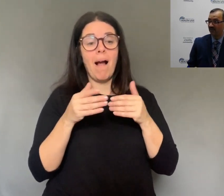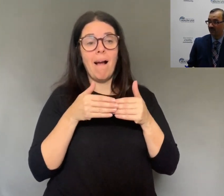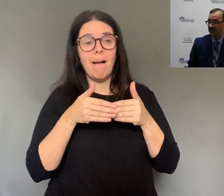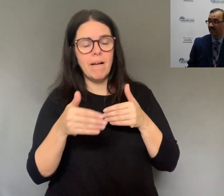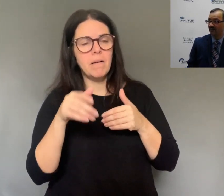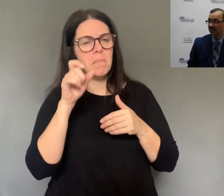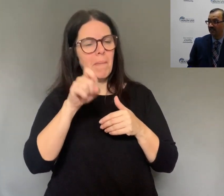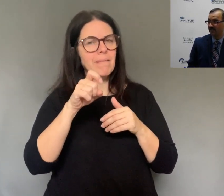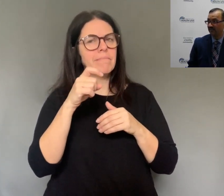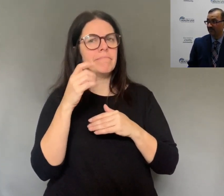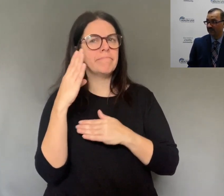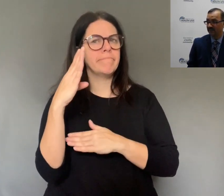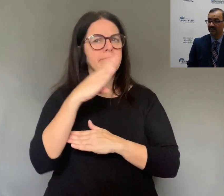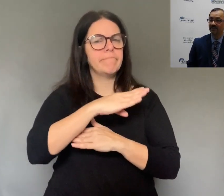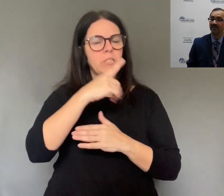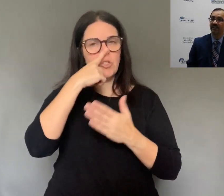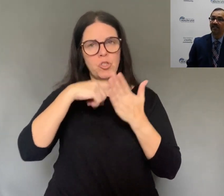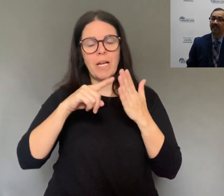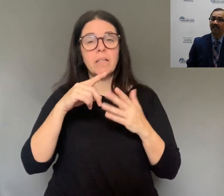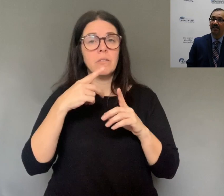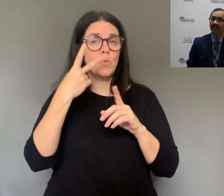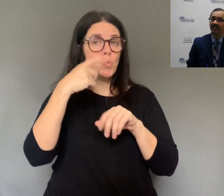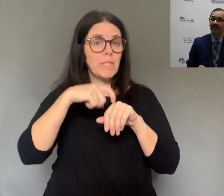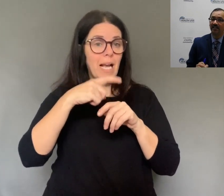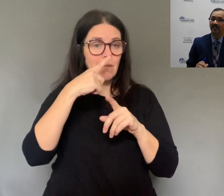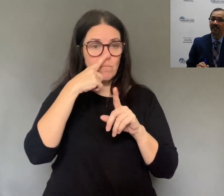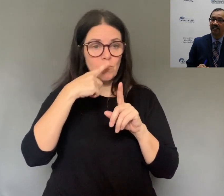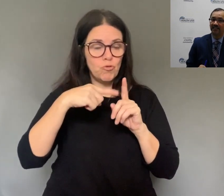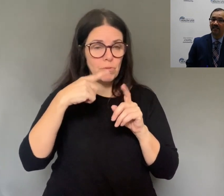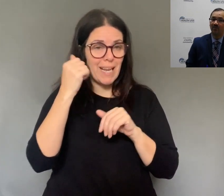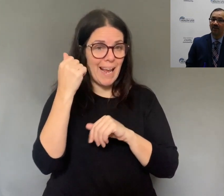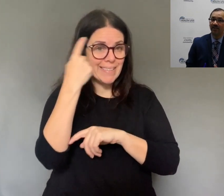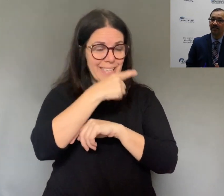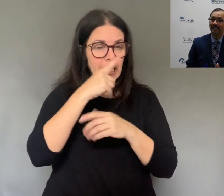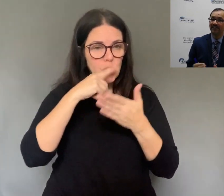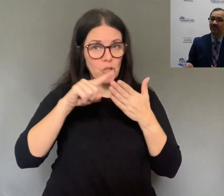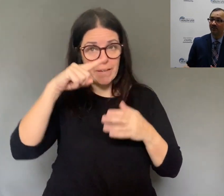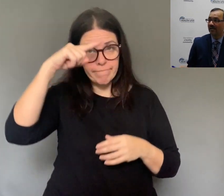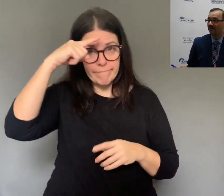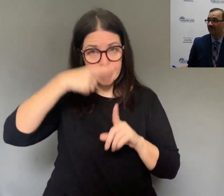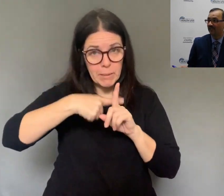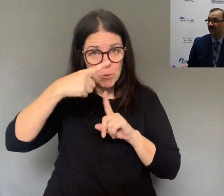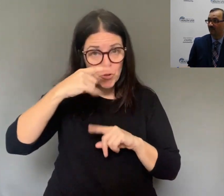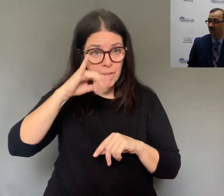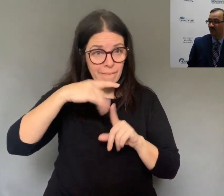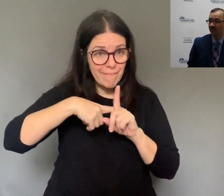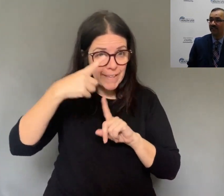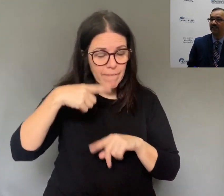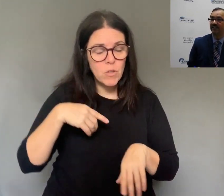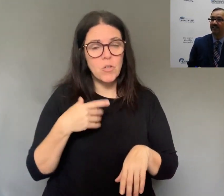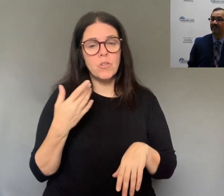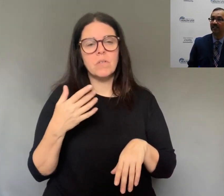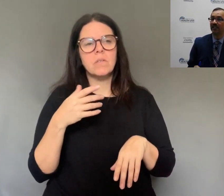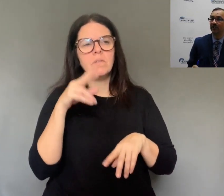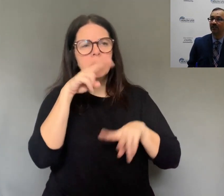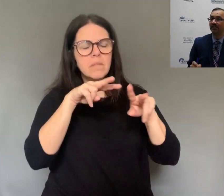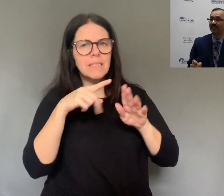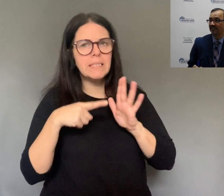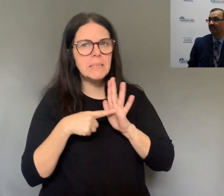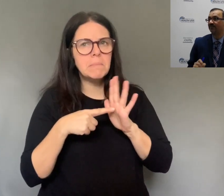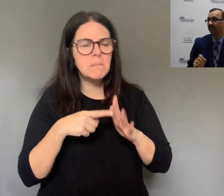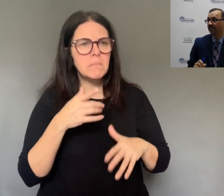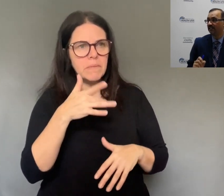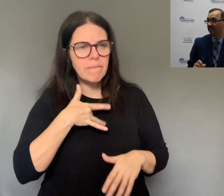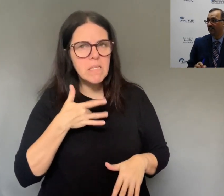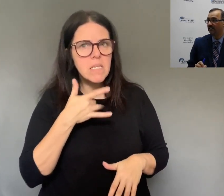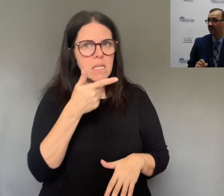baseline of what's happening in these facilities. And I think what needs to happen more is a good